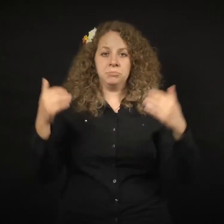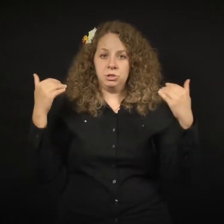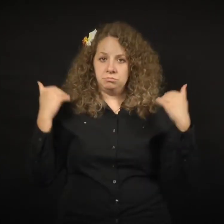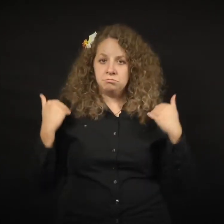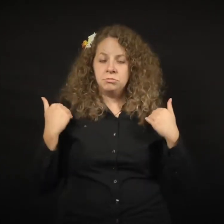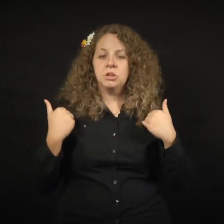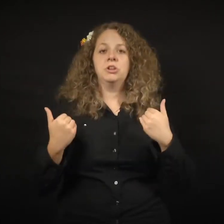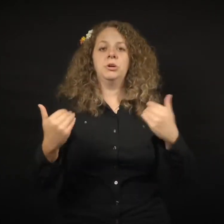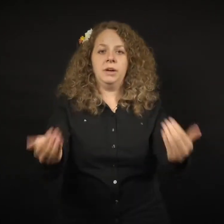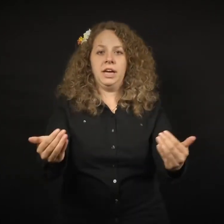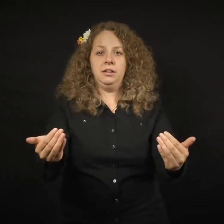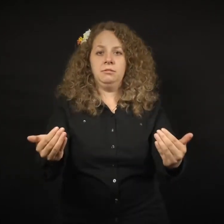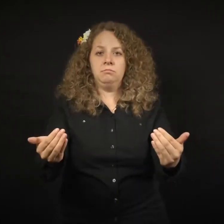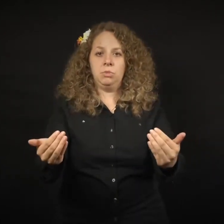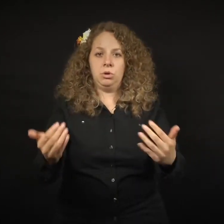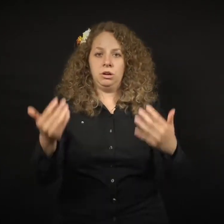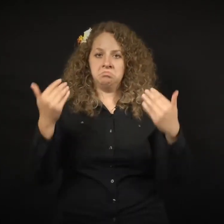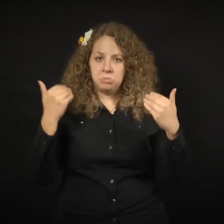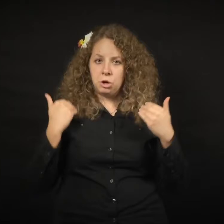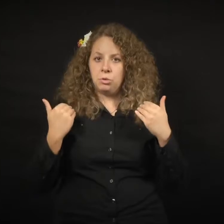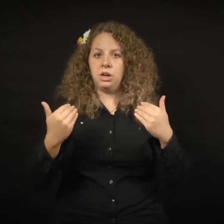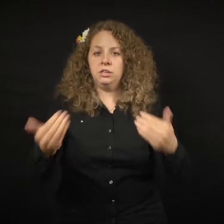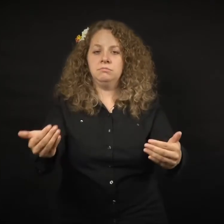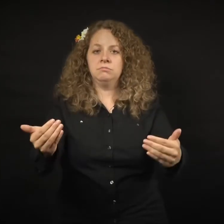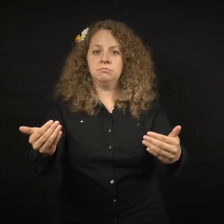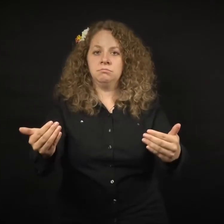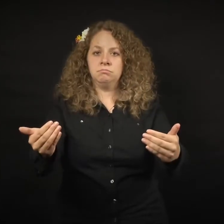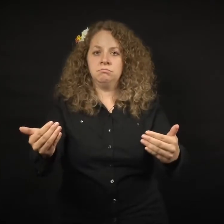To go ahead or go on.